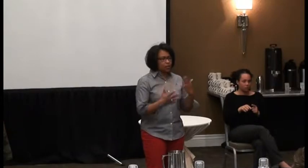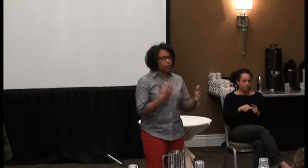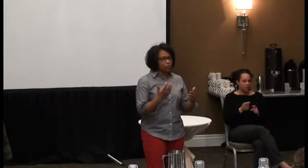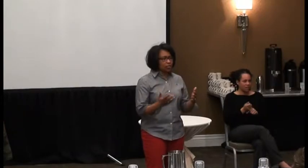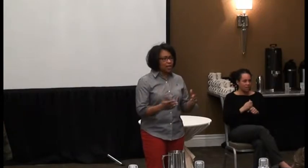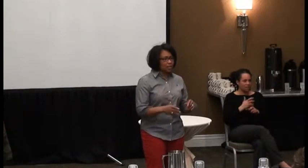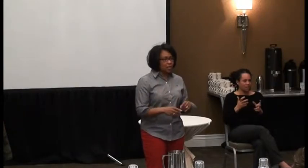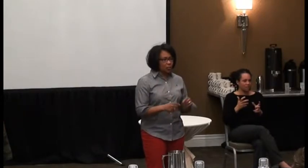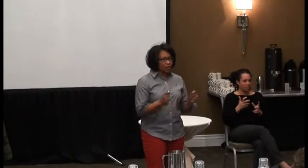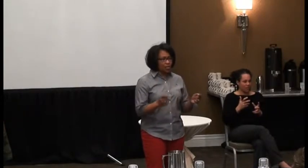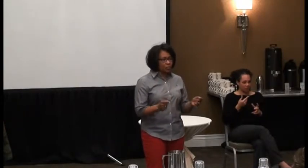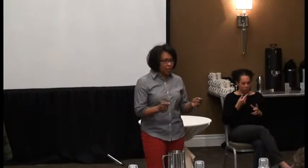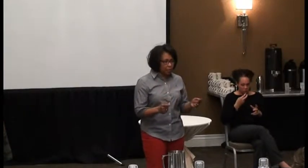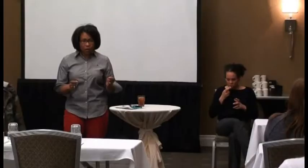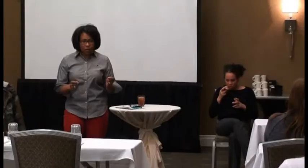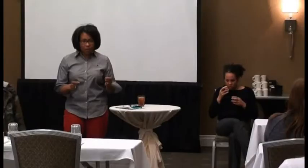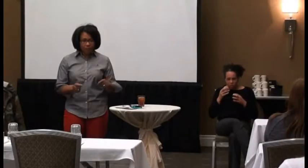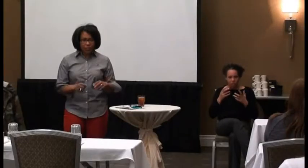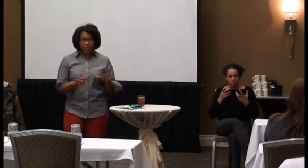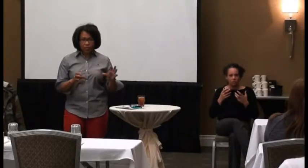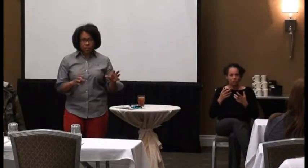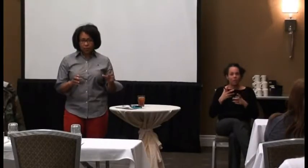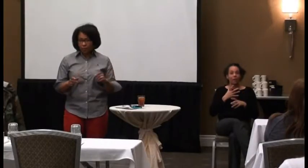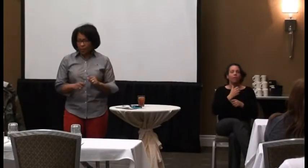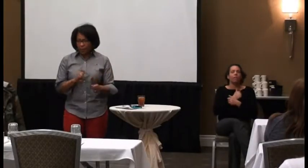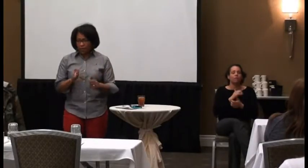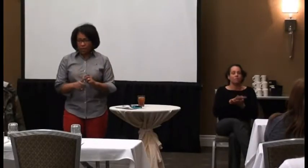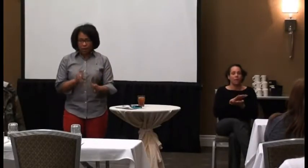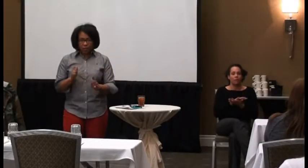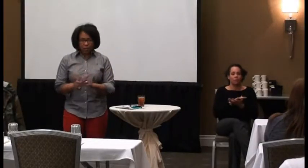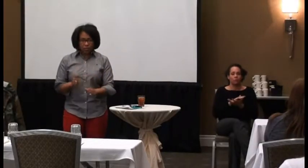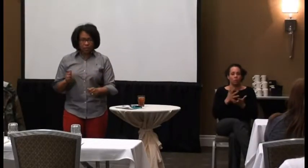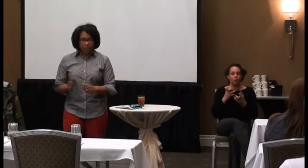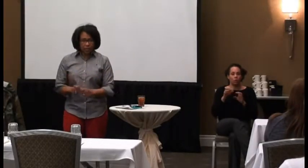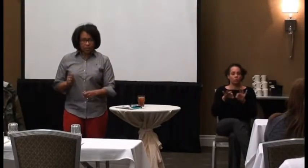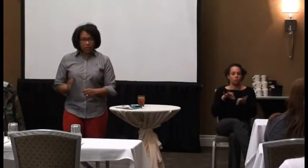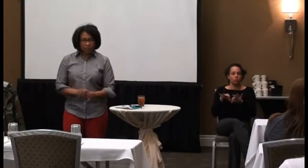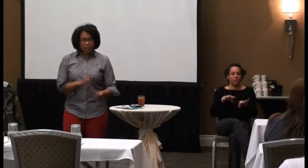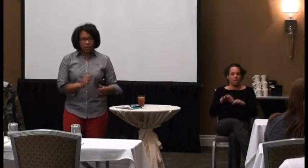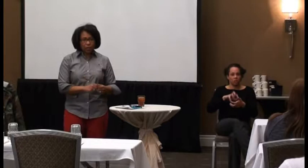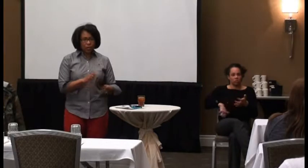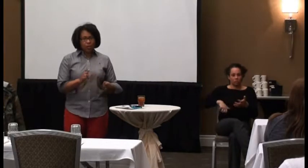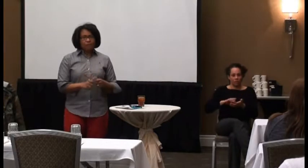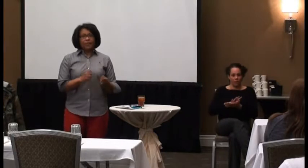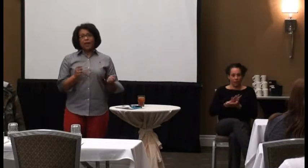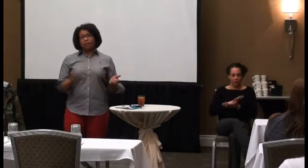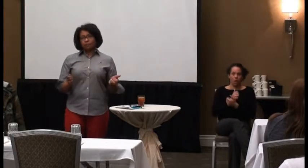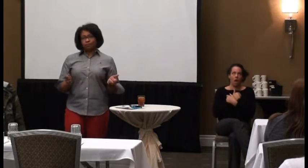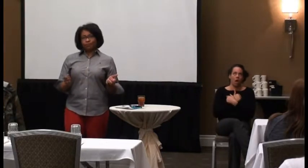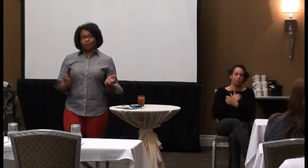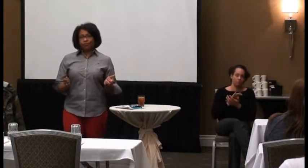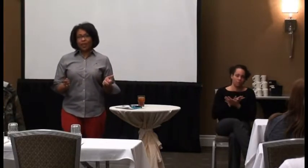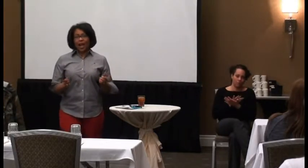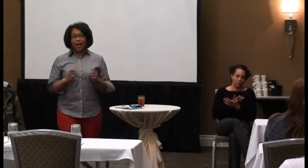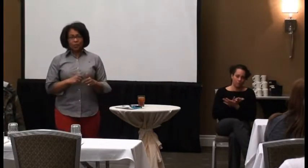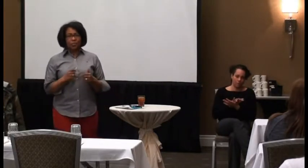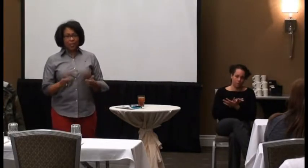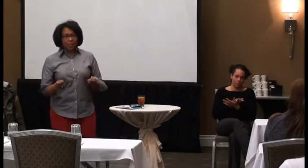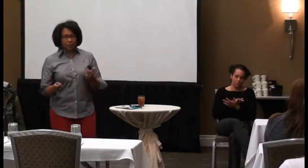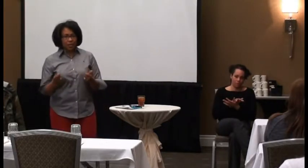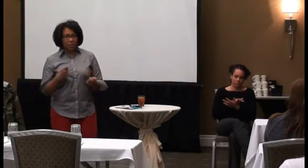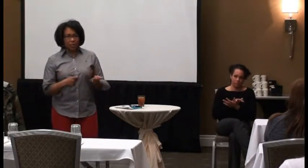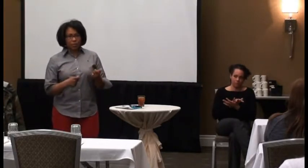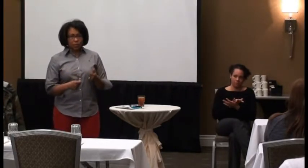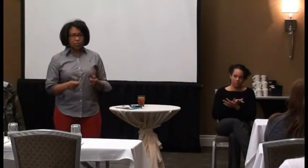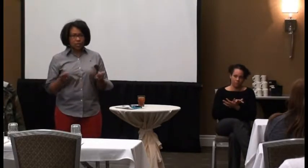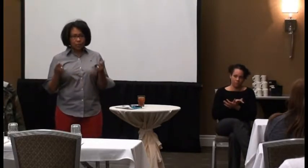makes a lot of guttural sounds, but he likes paper. So he's looking for paper to tear. So he loves paper. Now, I don't think